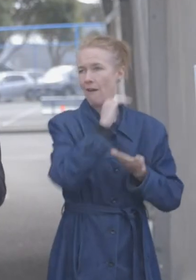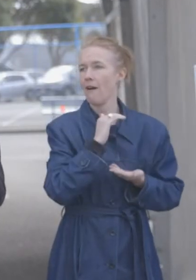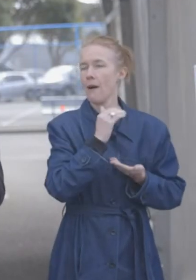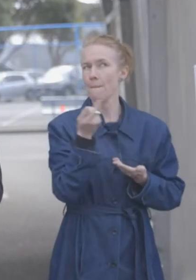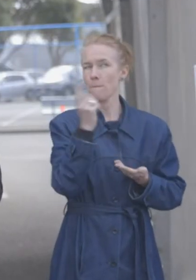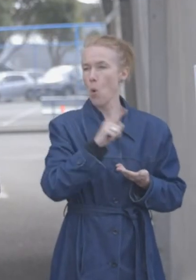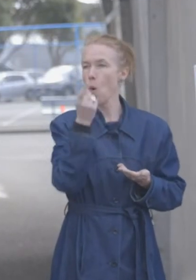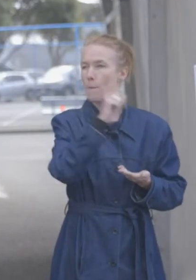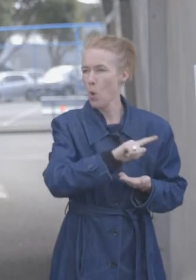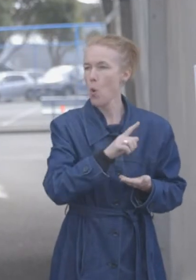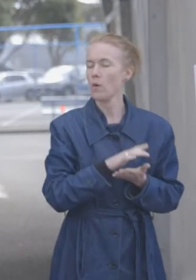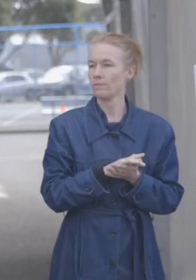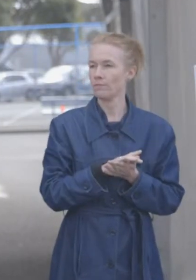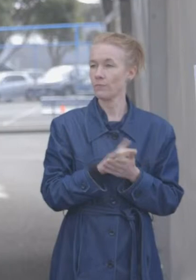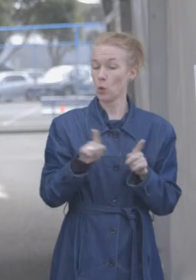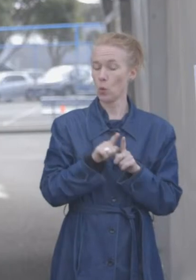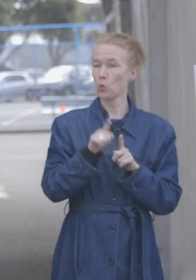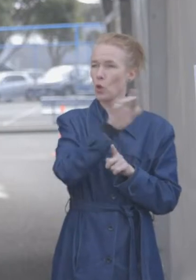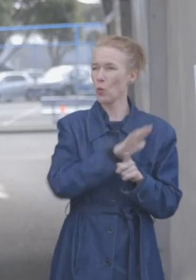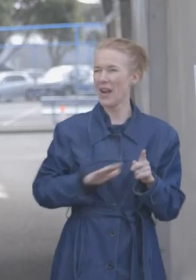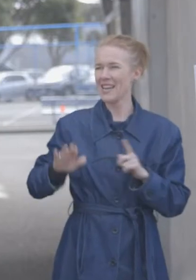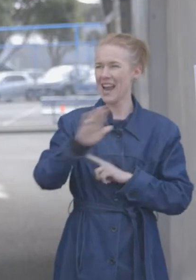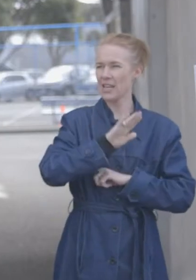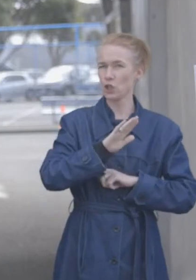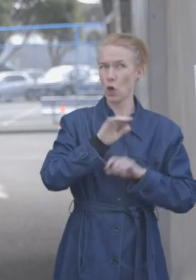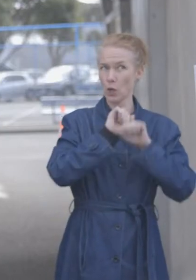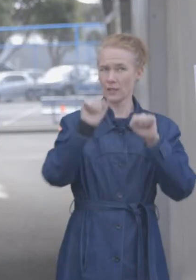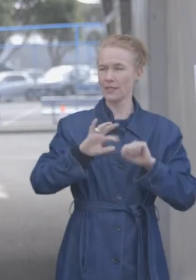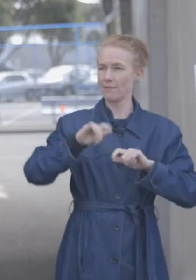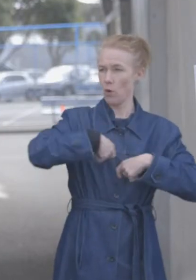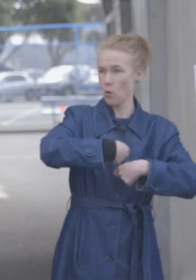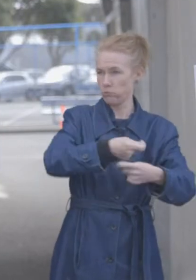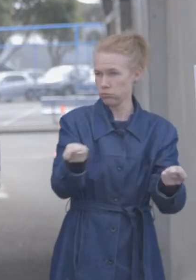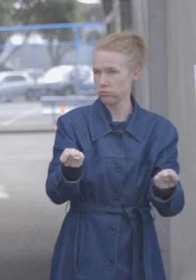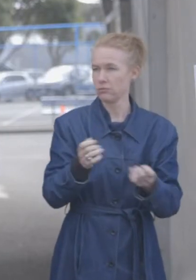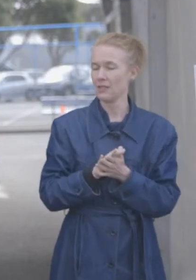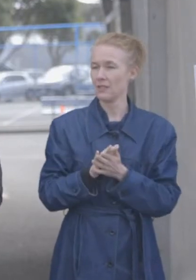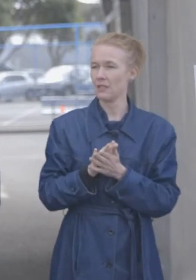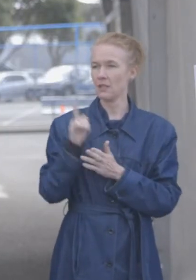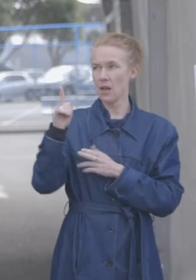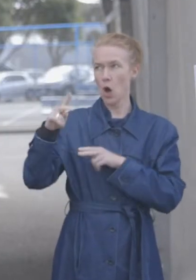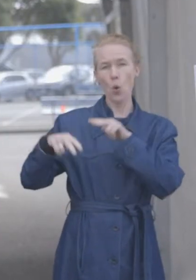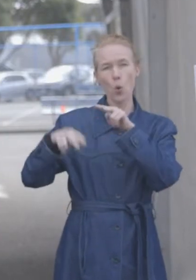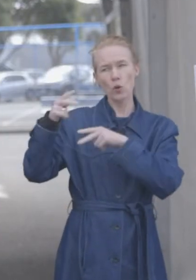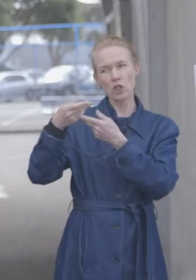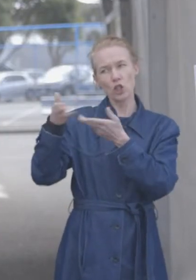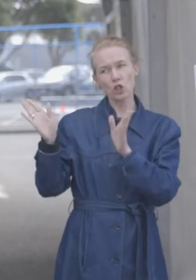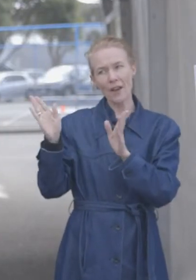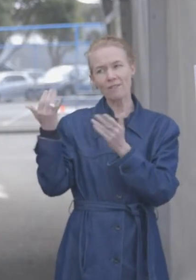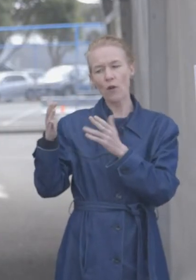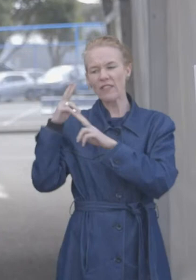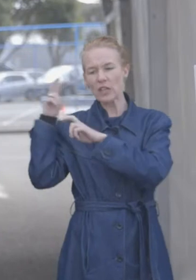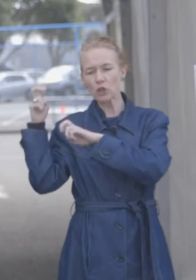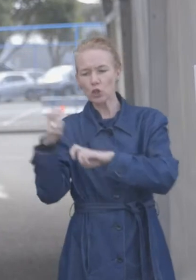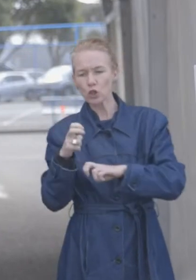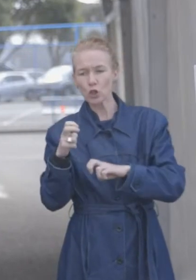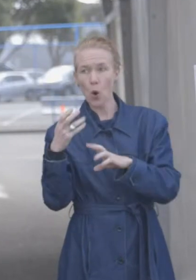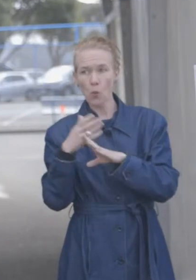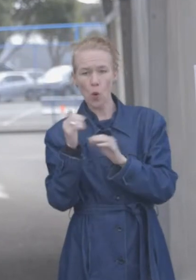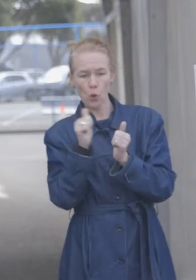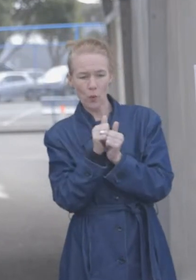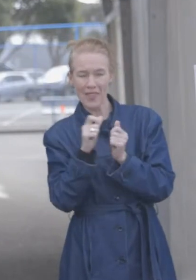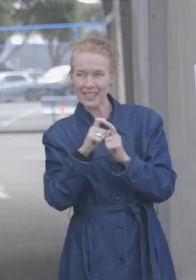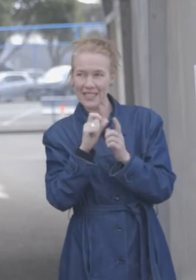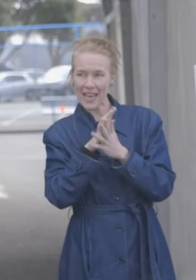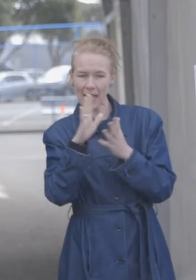I think the Office of the Auditor General acknowledged that once the Ministry had taken over that and worked closely with DHBs, that was getting PPE to all